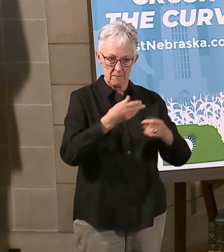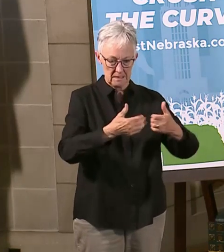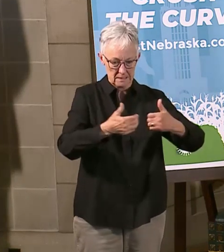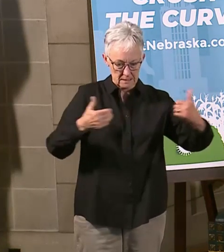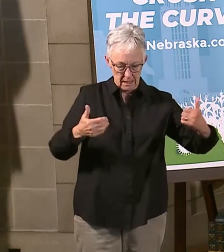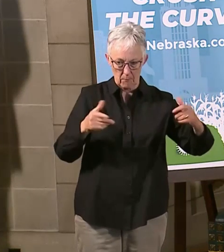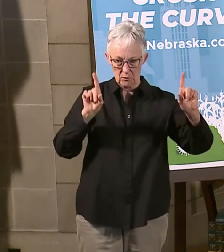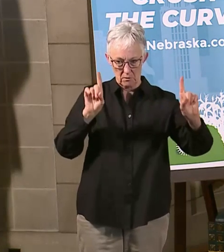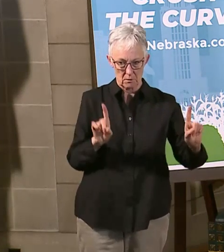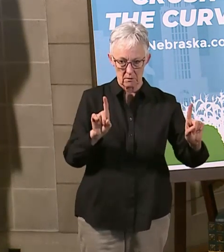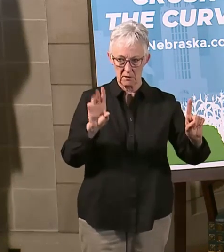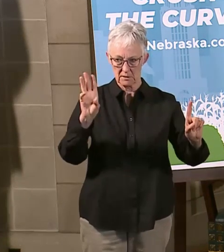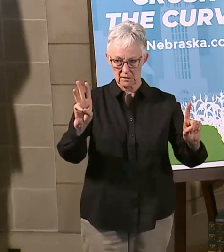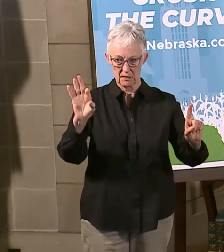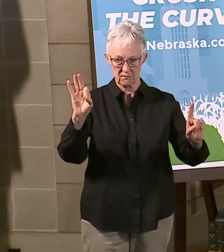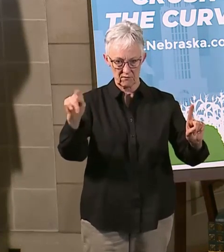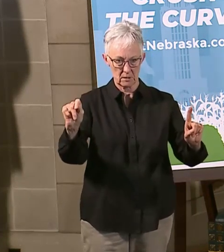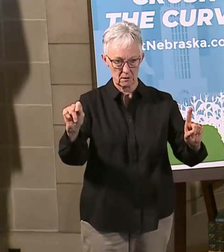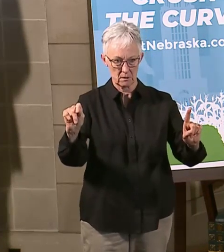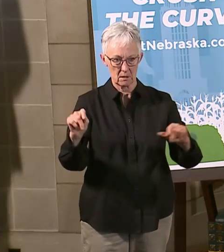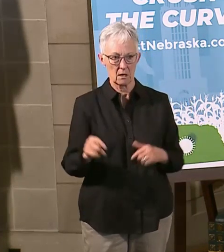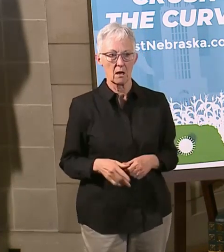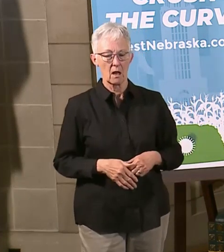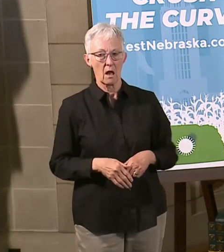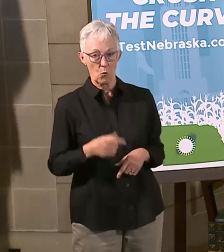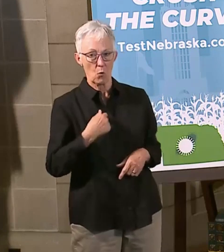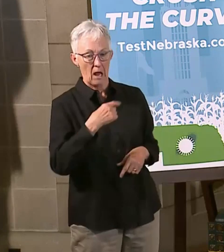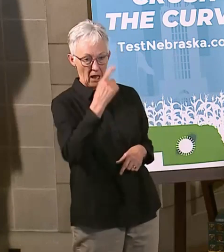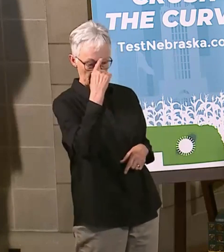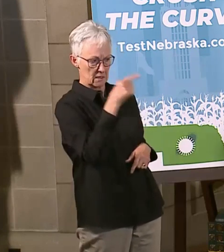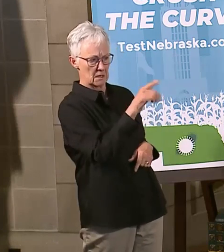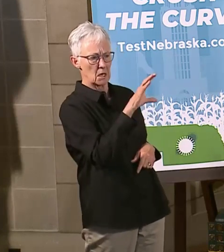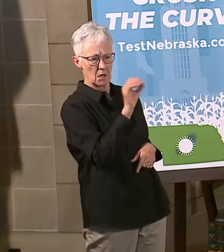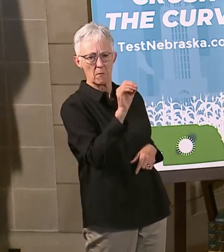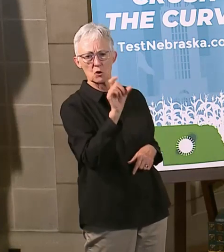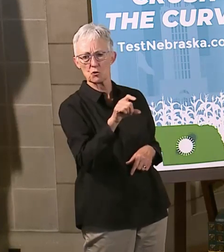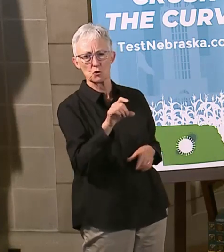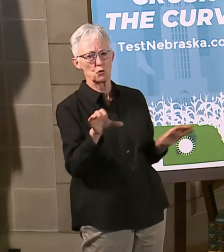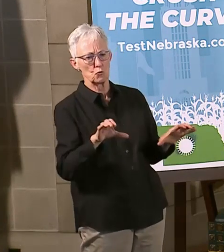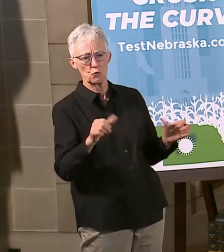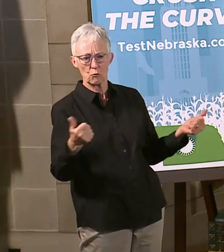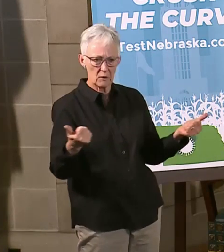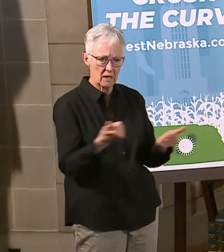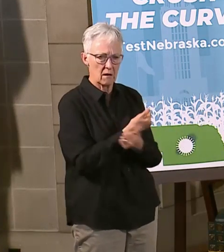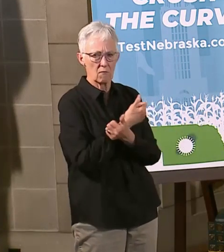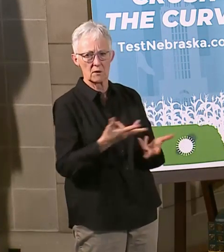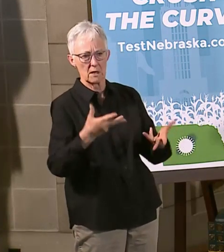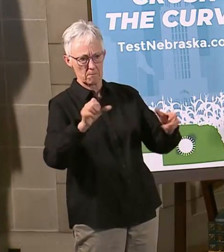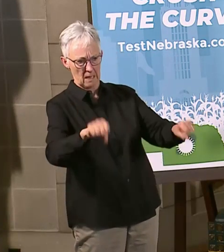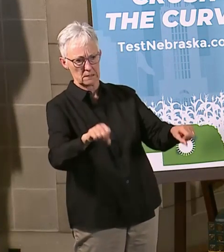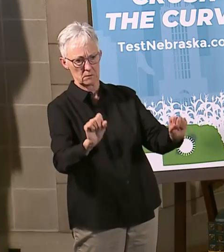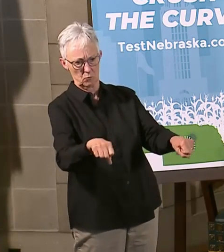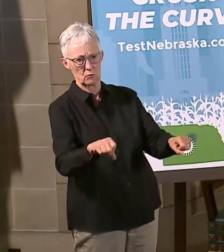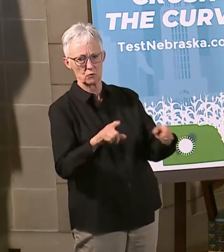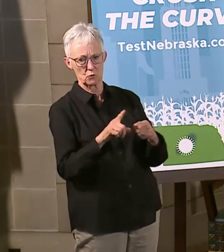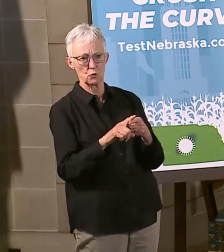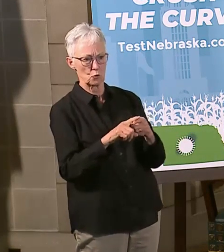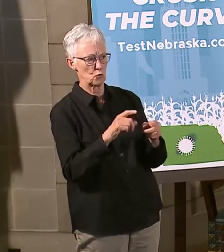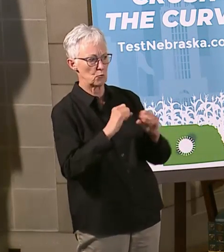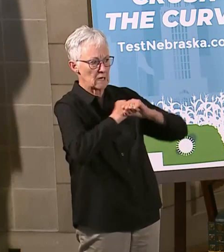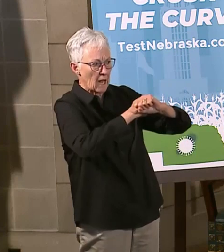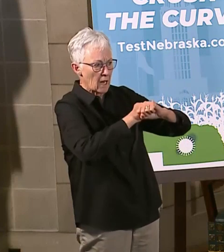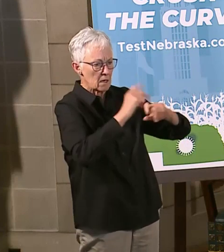meatpacking plants and food processors should be doing everything they can to do social distancing. I've said from the get-go that the six-foot rule is something